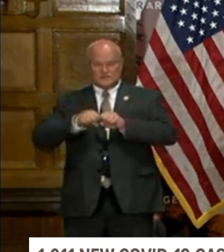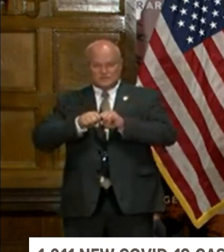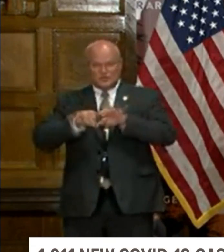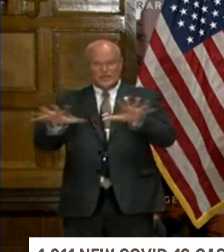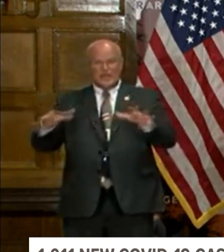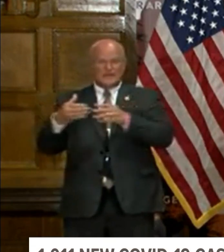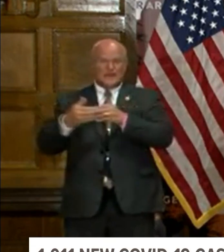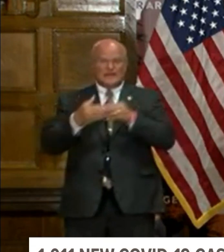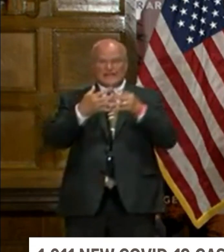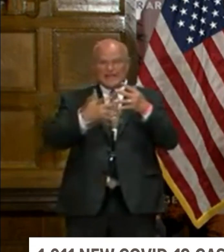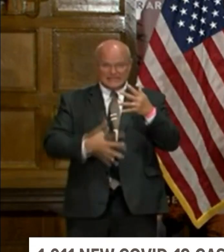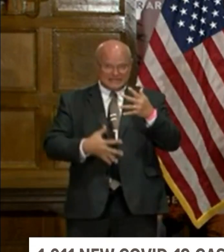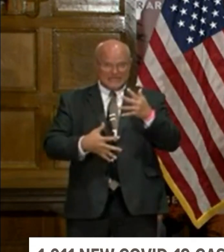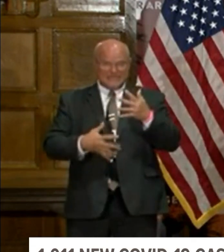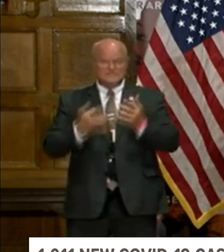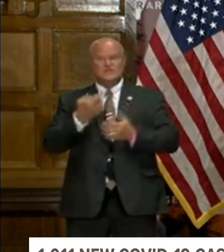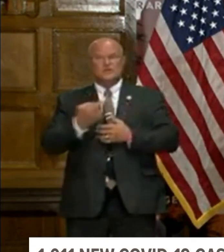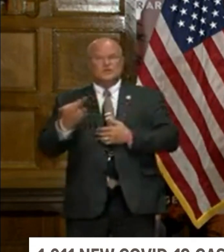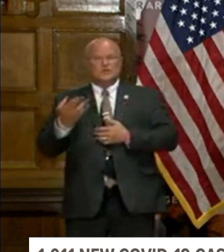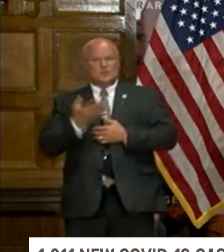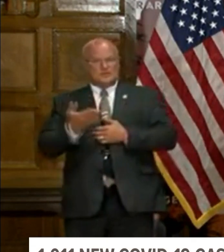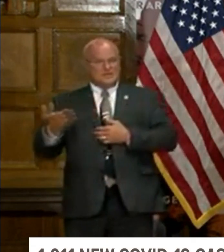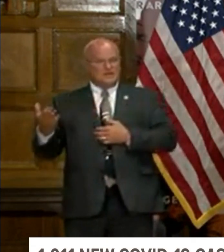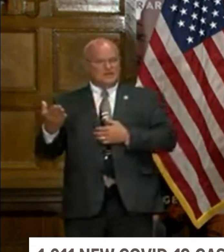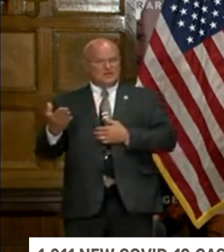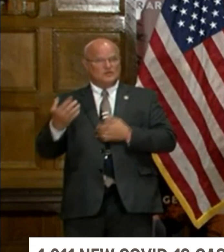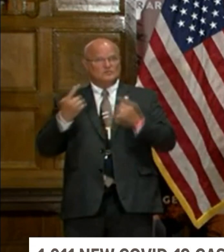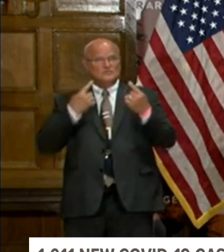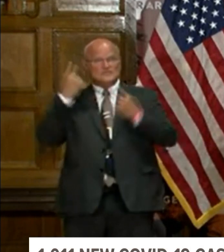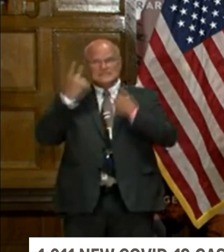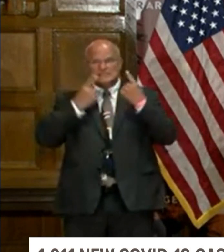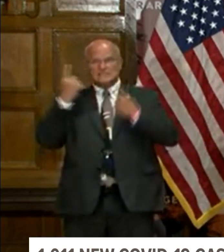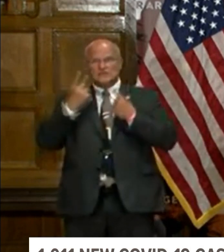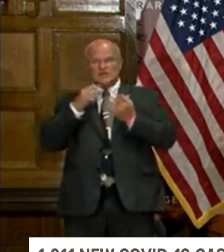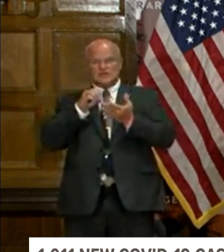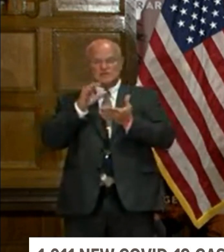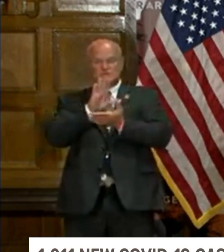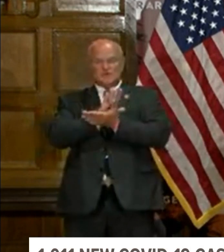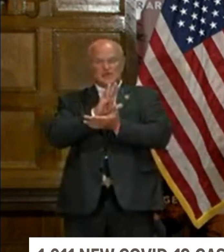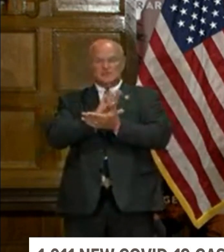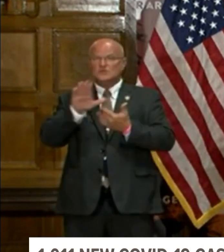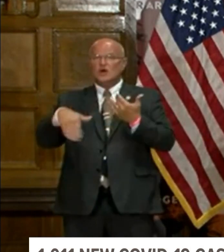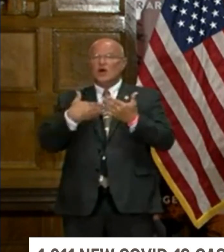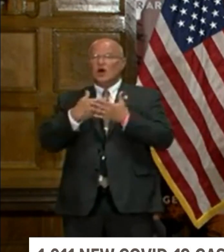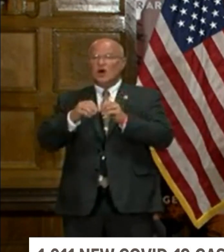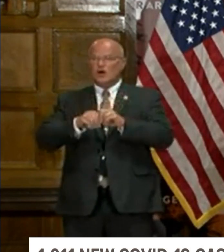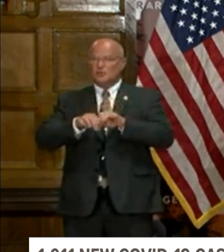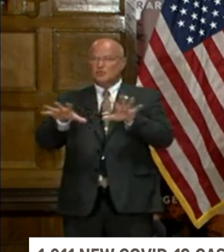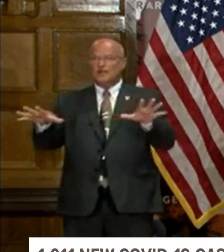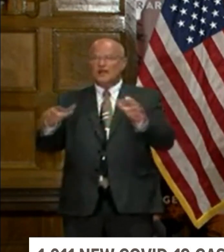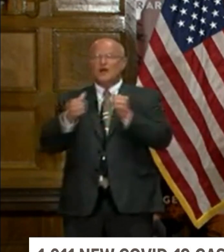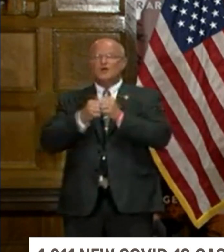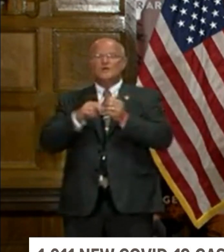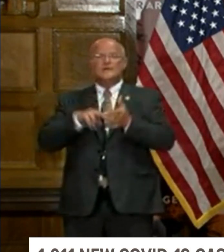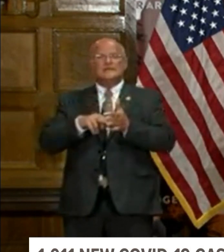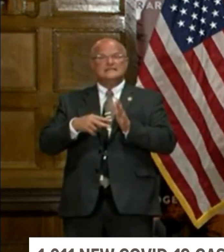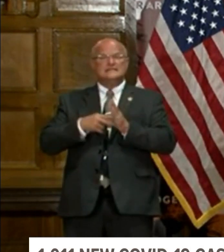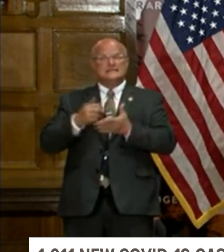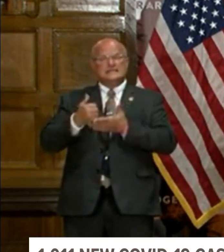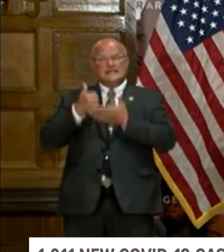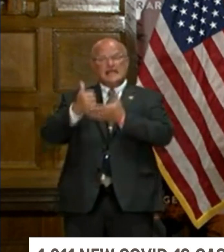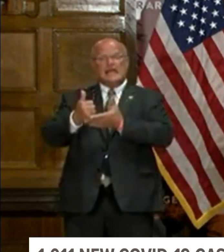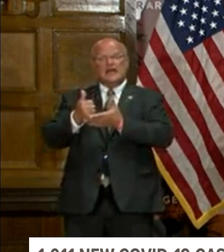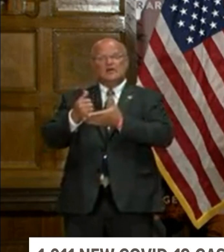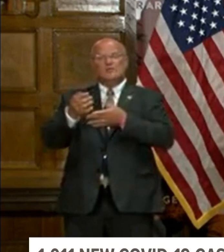our guidelines or resource material or consideration documents, they are all put out with the intent to